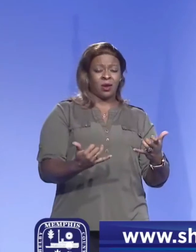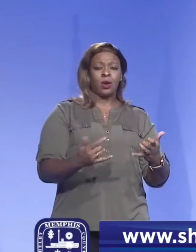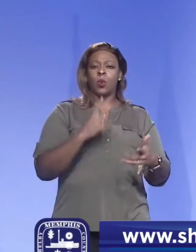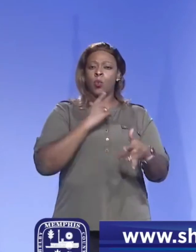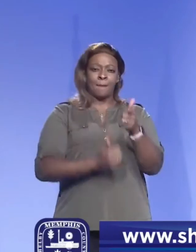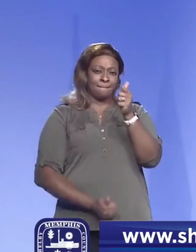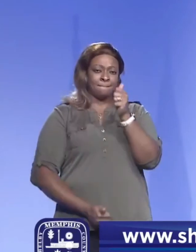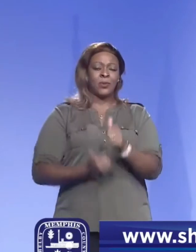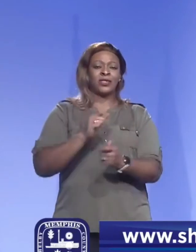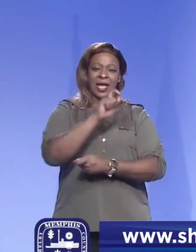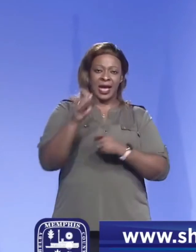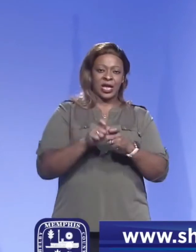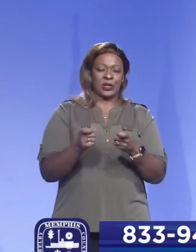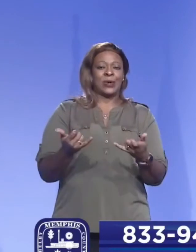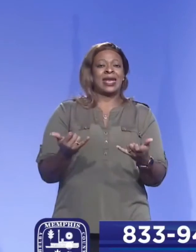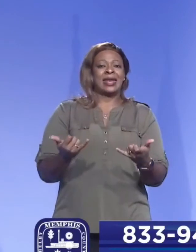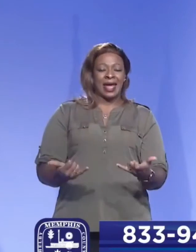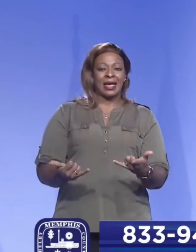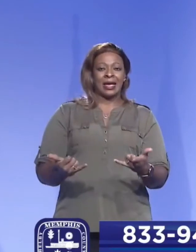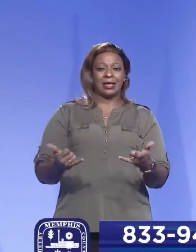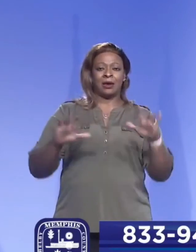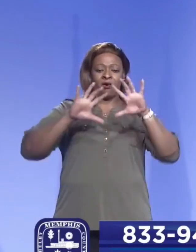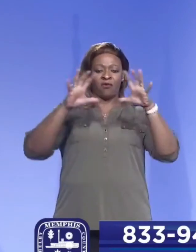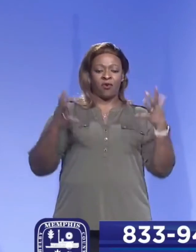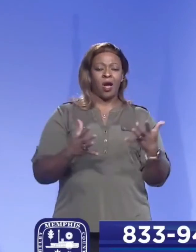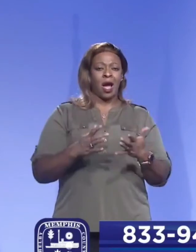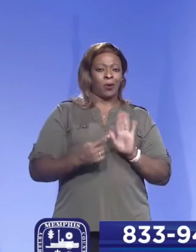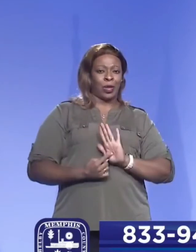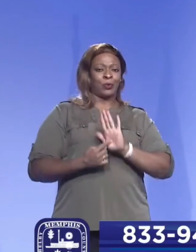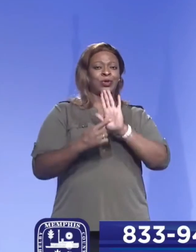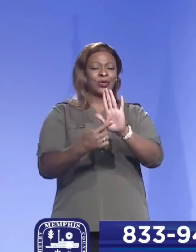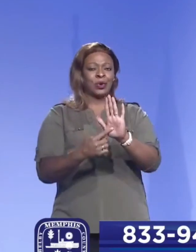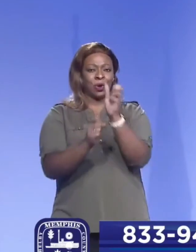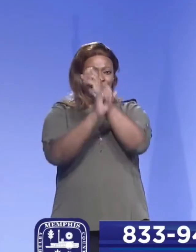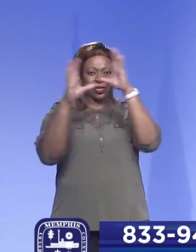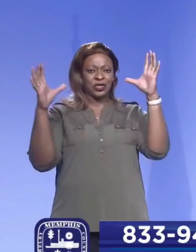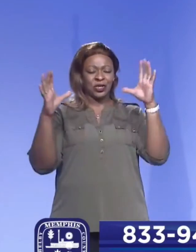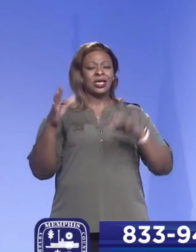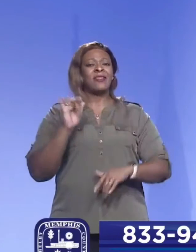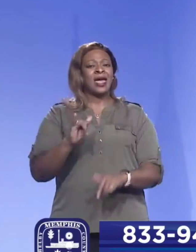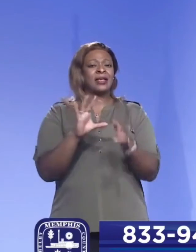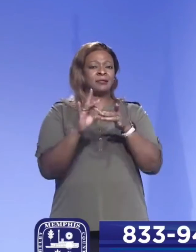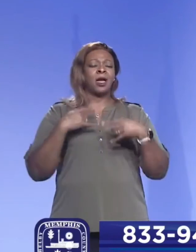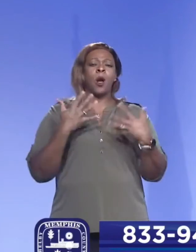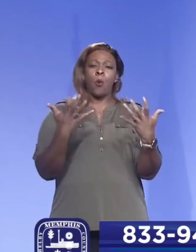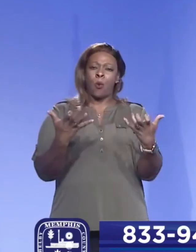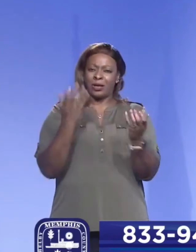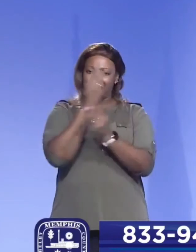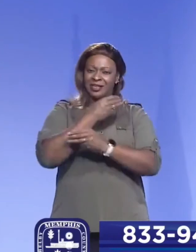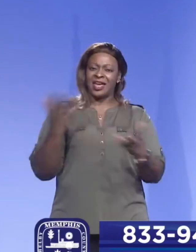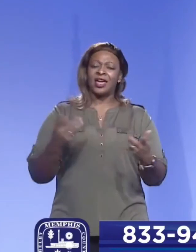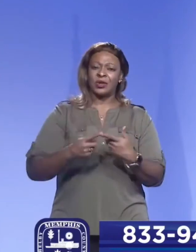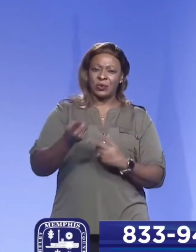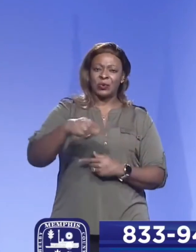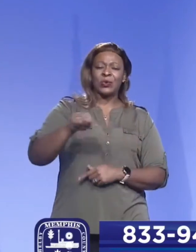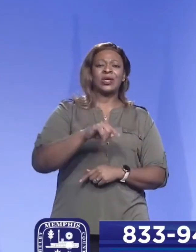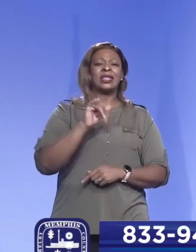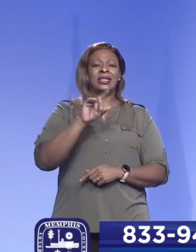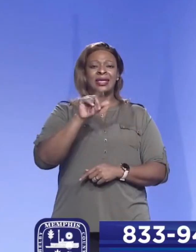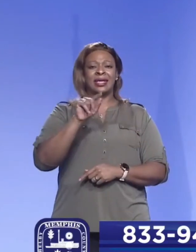most accurate picture that we can show. And I think that's the message that I want to get out about the data